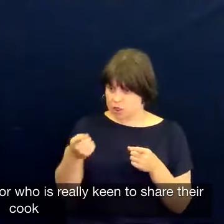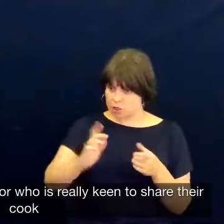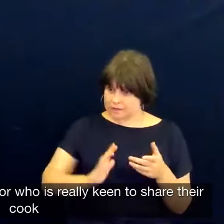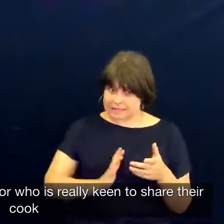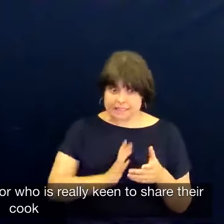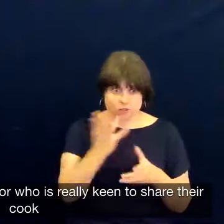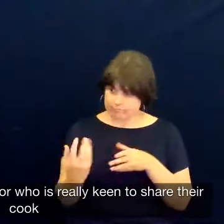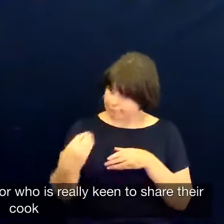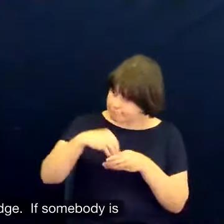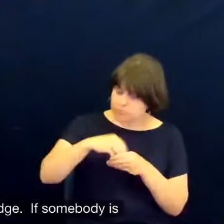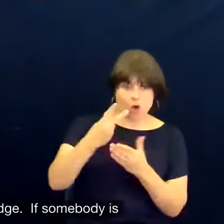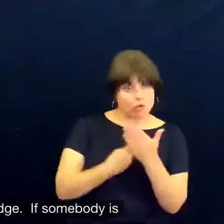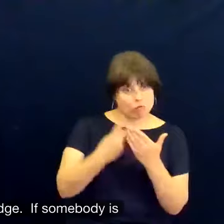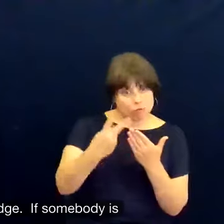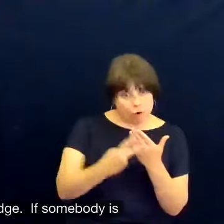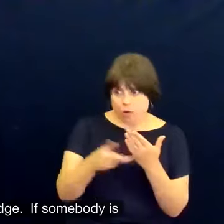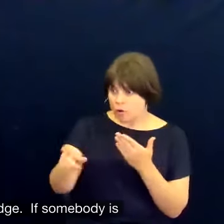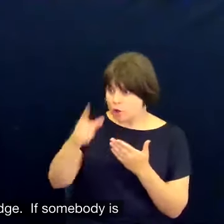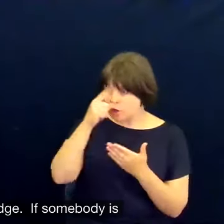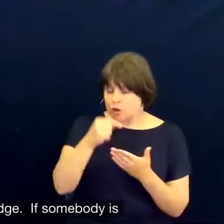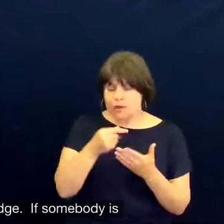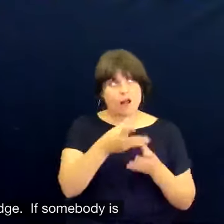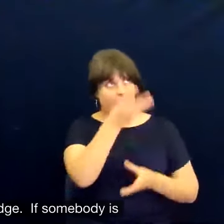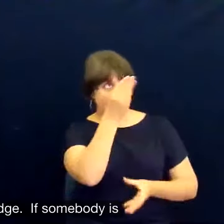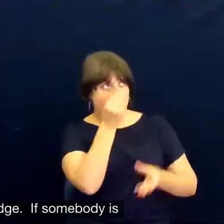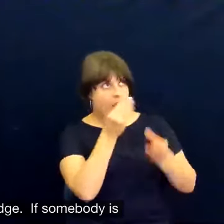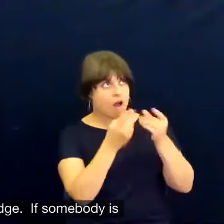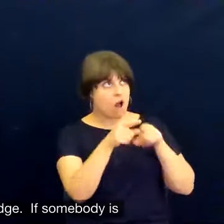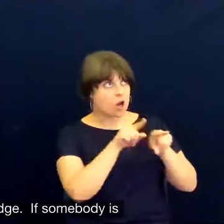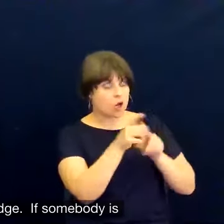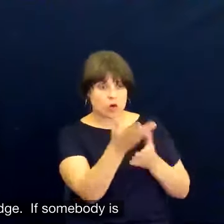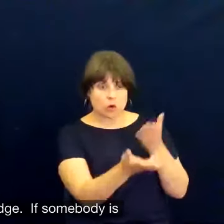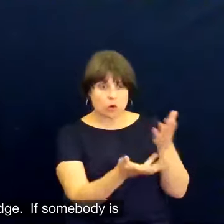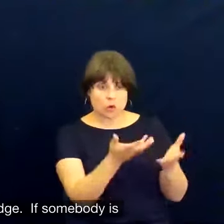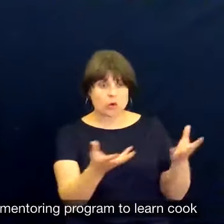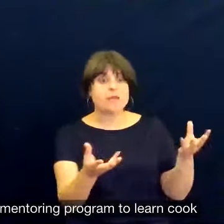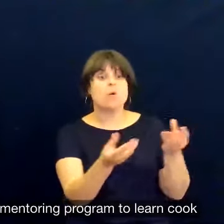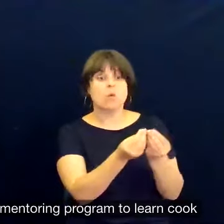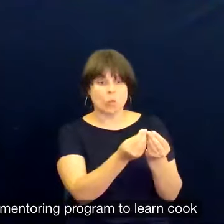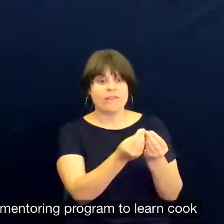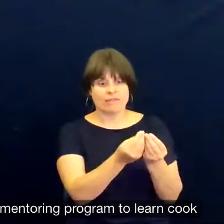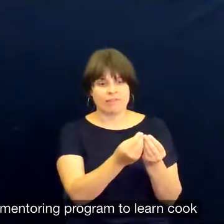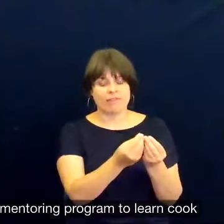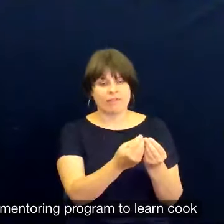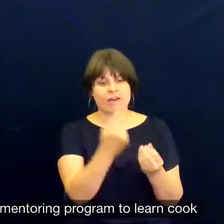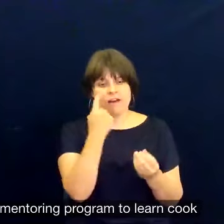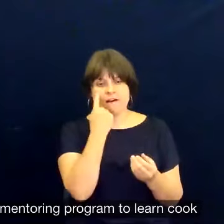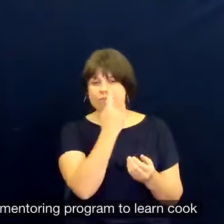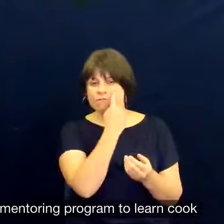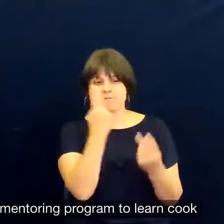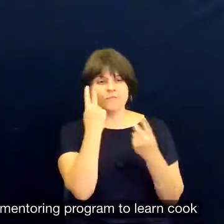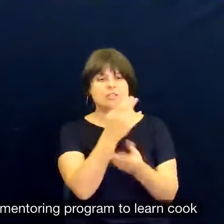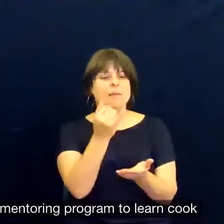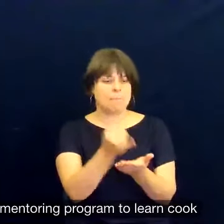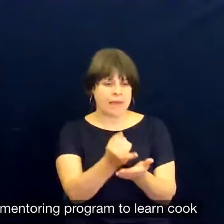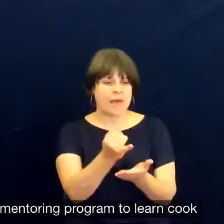the mentoring program to learn cooking with a vision impairment, because I'm sure you have lots of